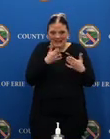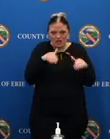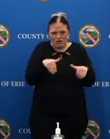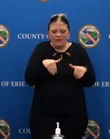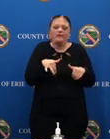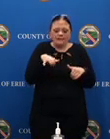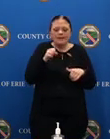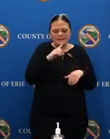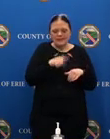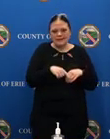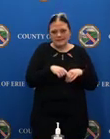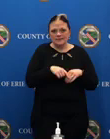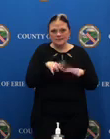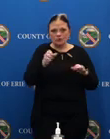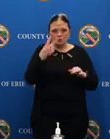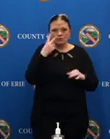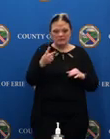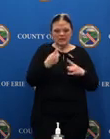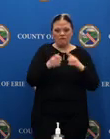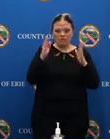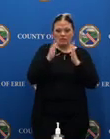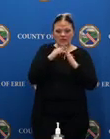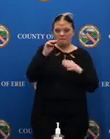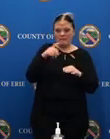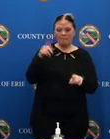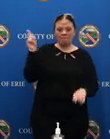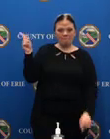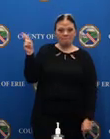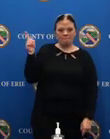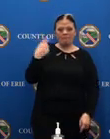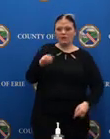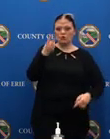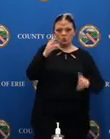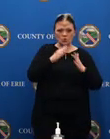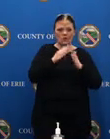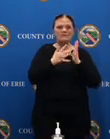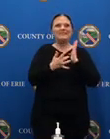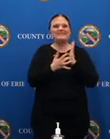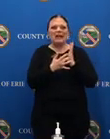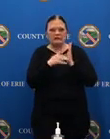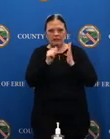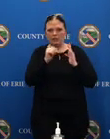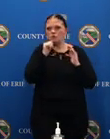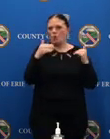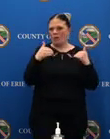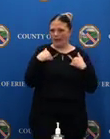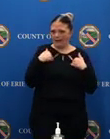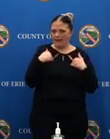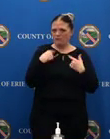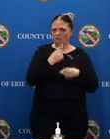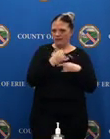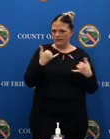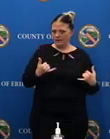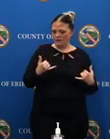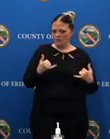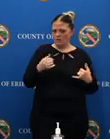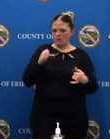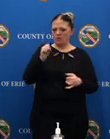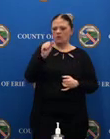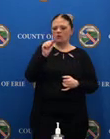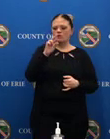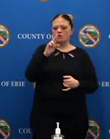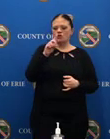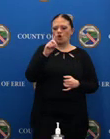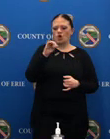it's there. You can see it from the town map. There's only 2 towns that technically do not have COVID-19 in them right now, Sardinia